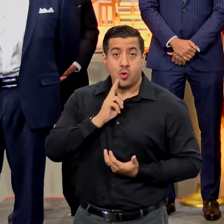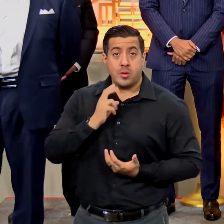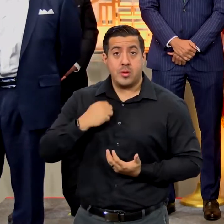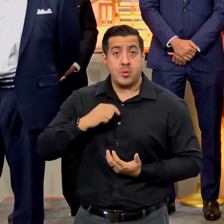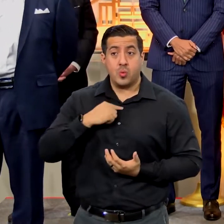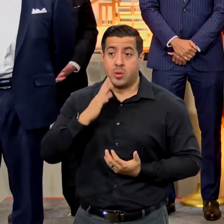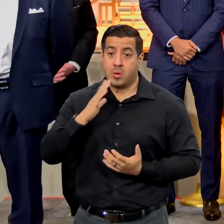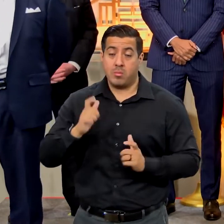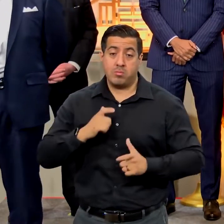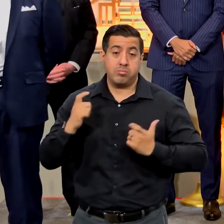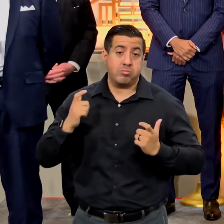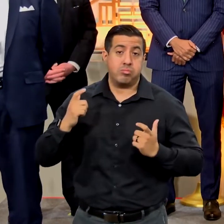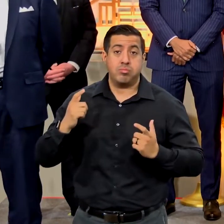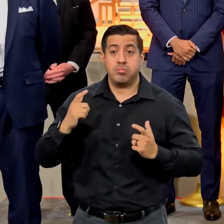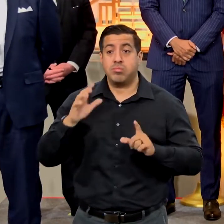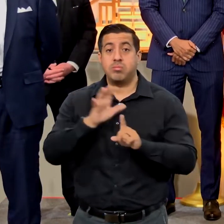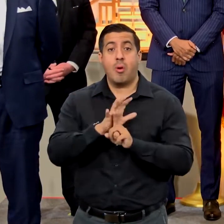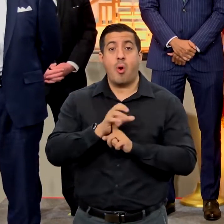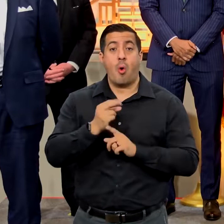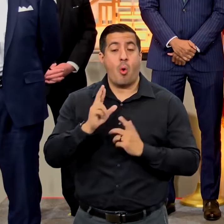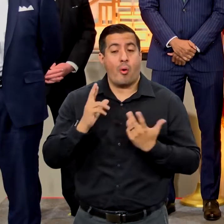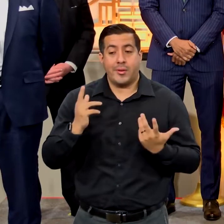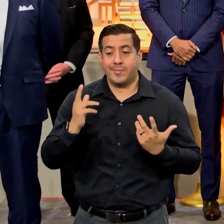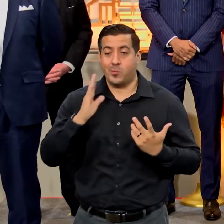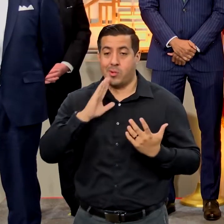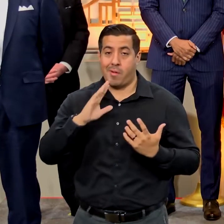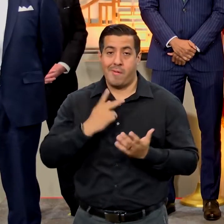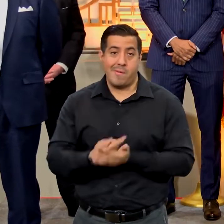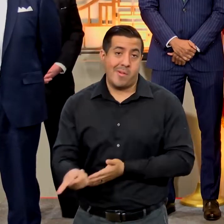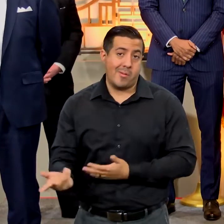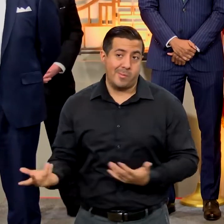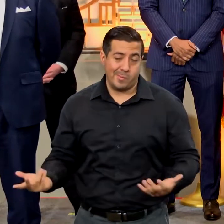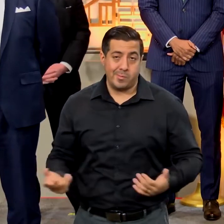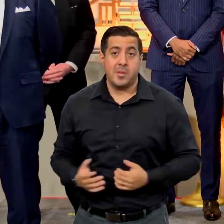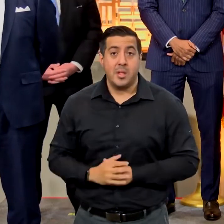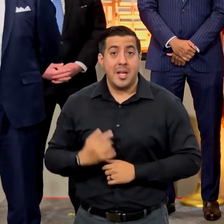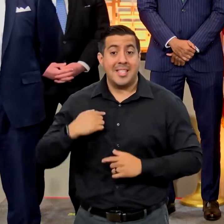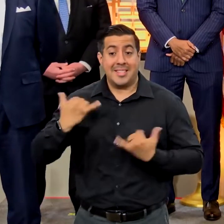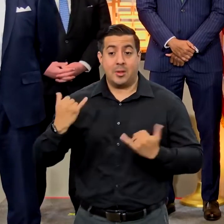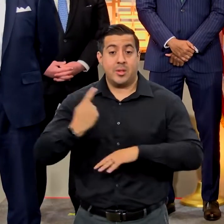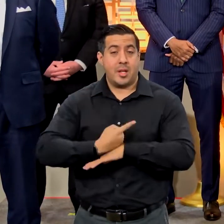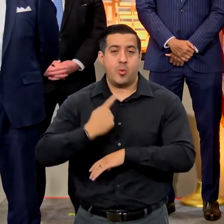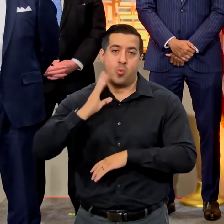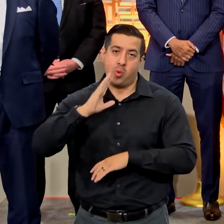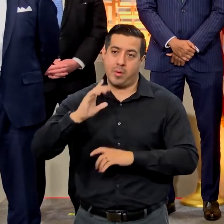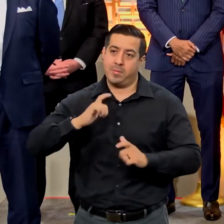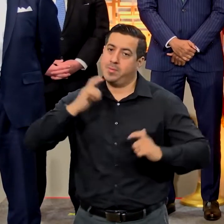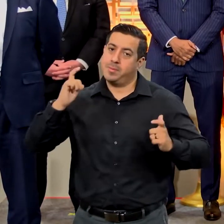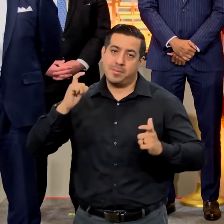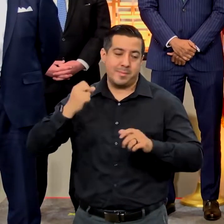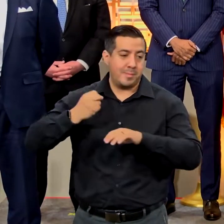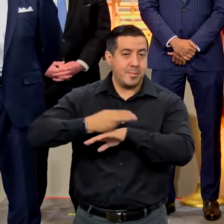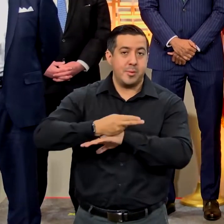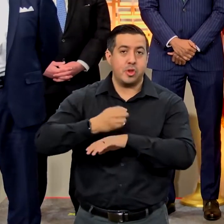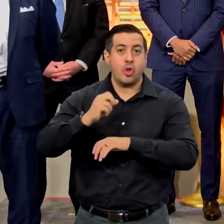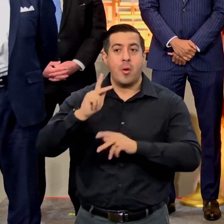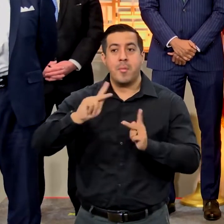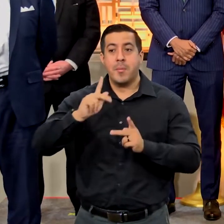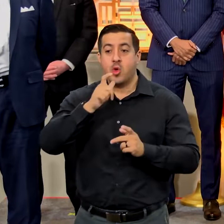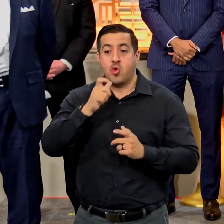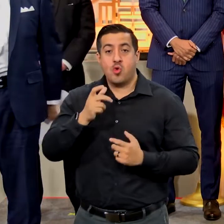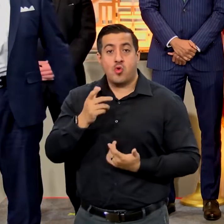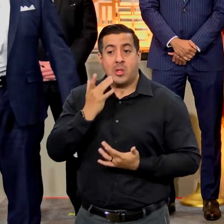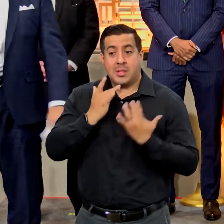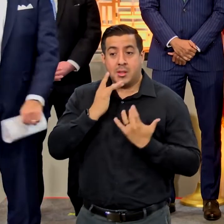go big or we go home. And today we are going big so that most vulnerable